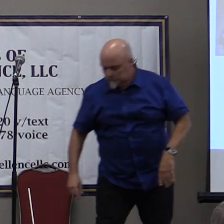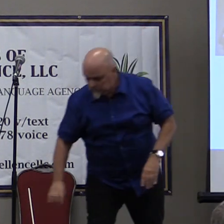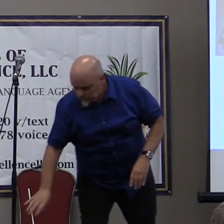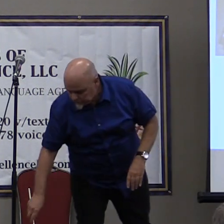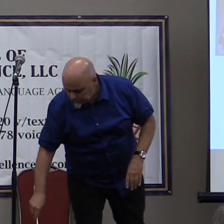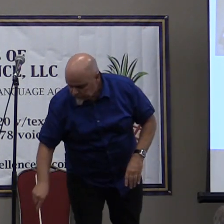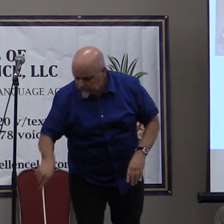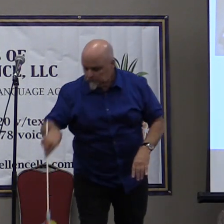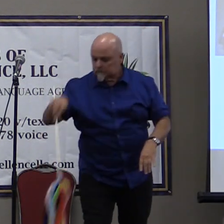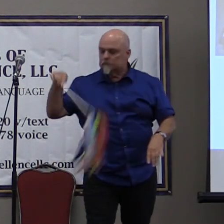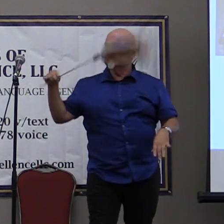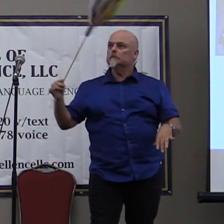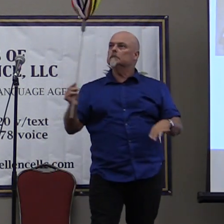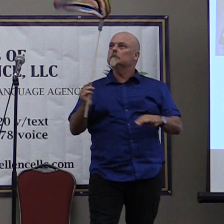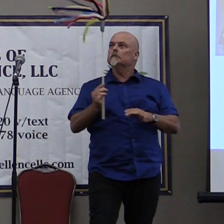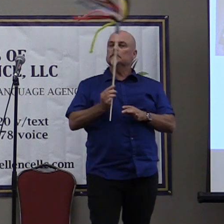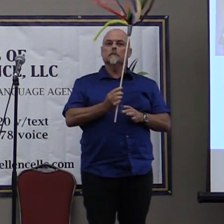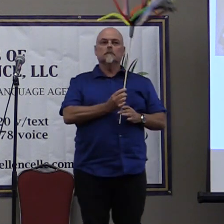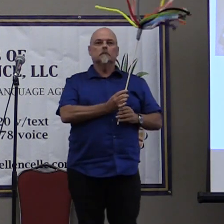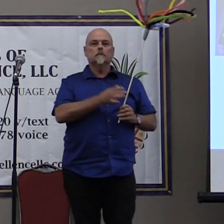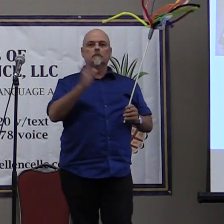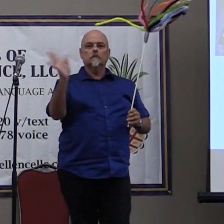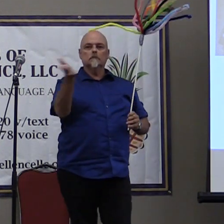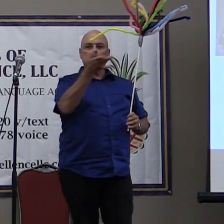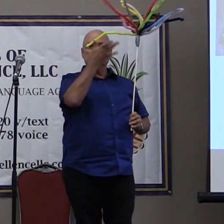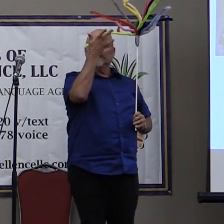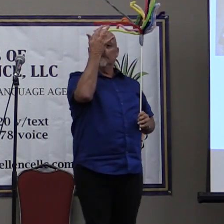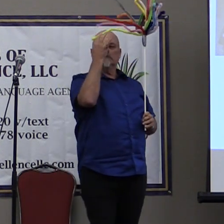Now I'm going to show you something with the color wizard.